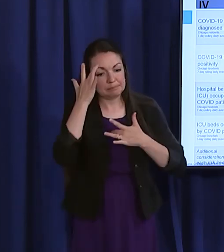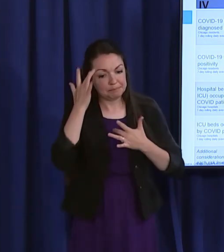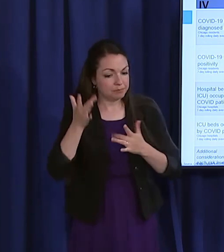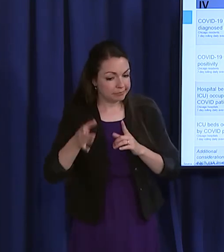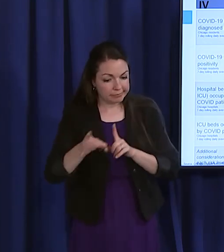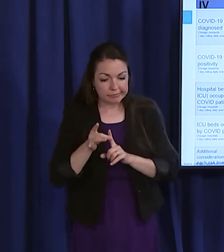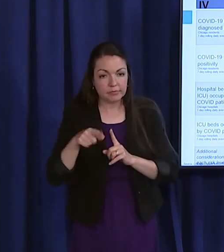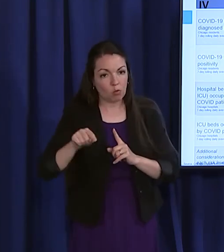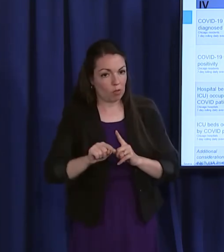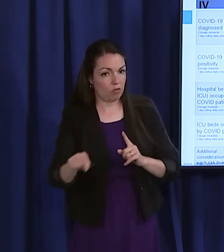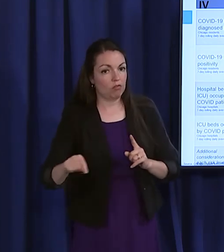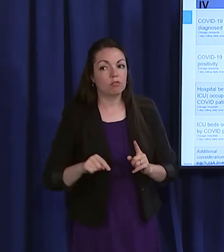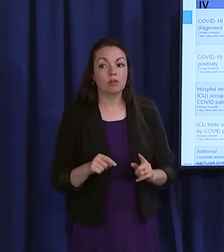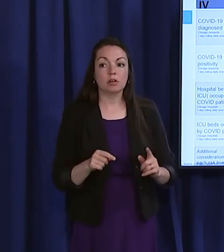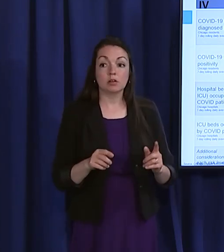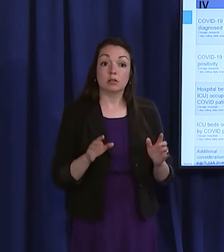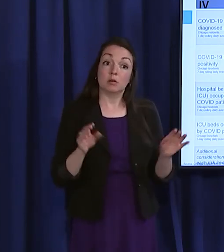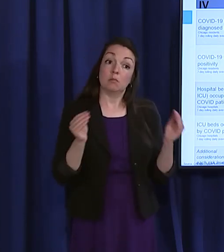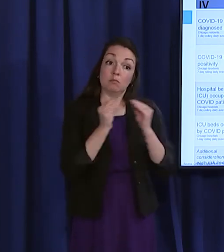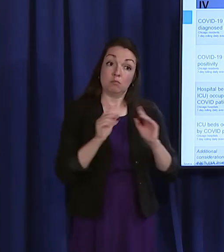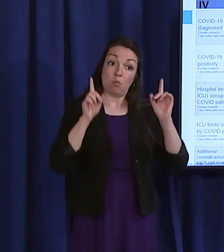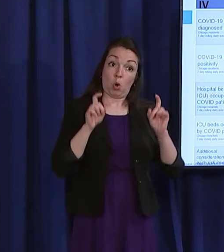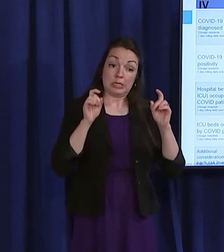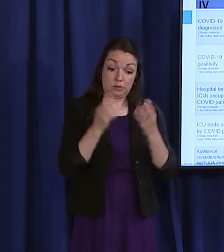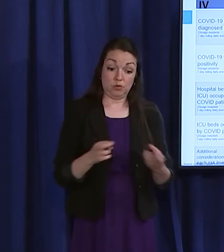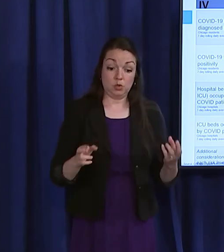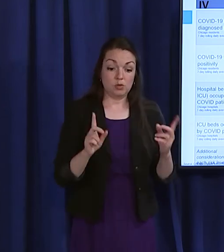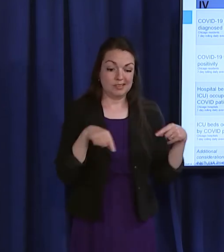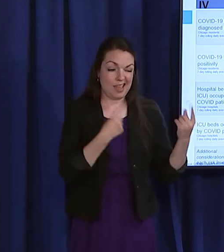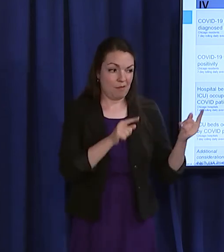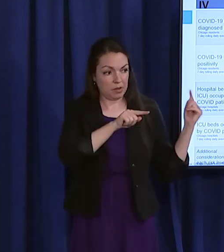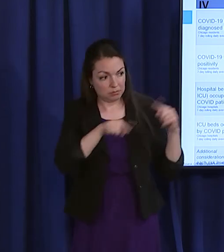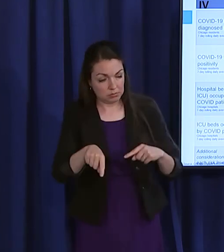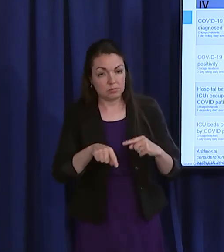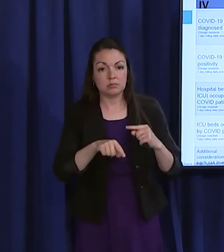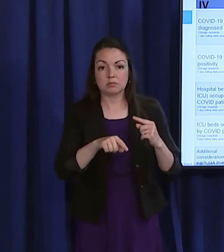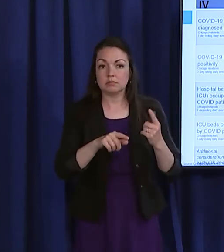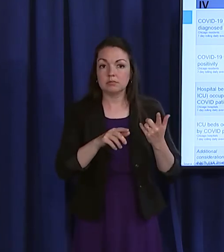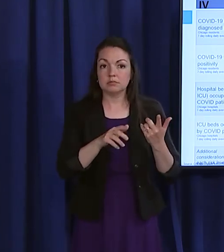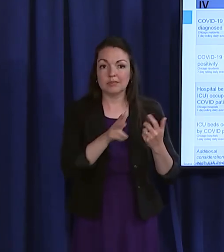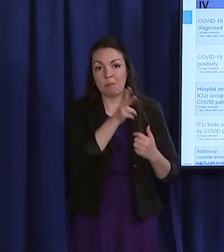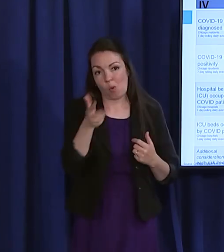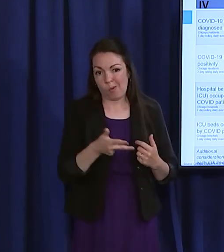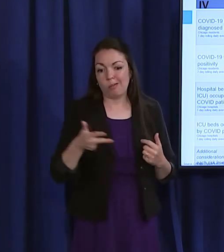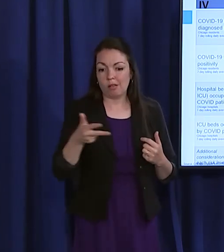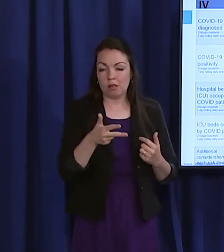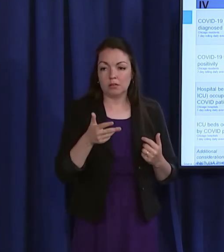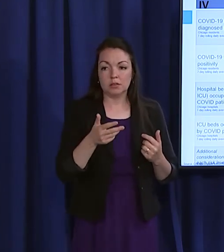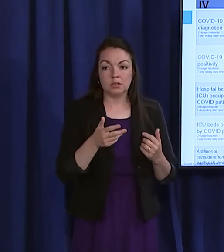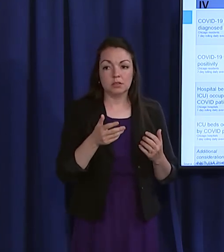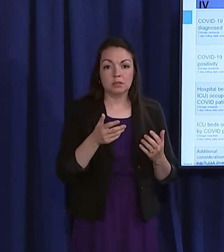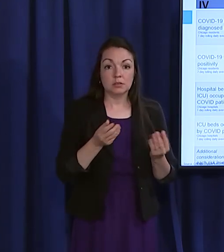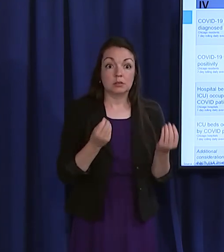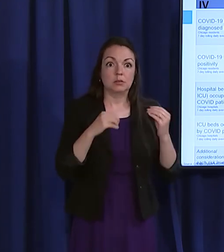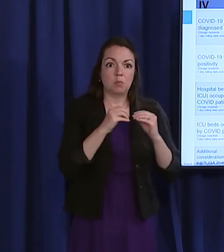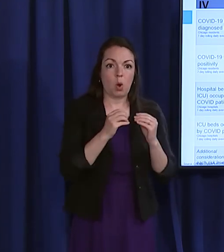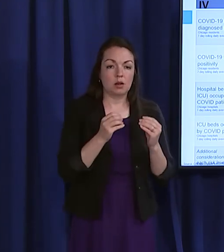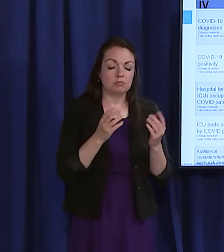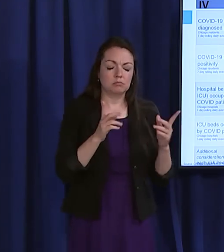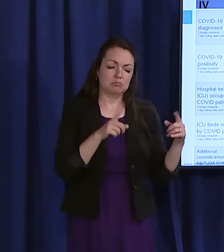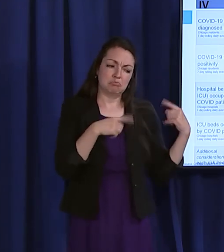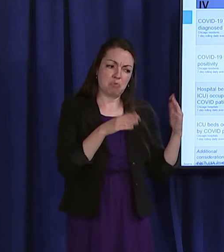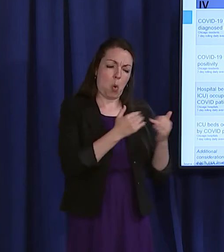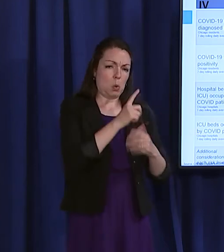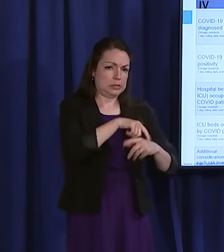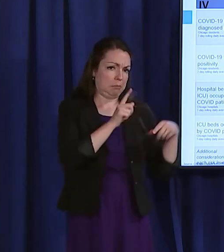actually, we've been directing additional testing resources in mobile ways all along. We've done that through COVID, but right now we've been doing that, especially on the